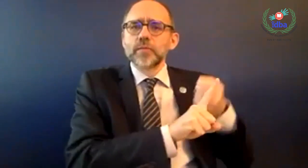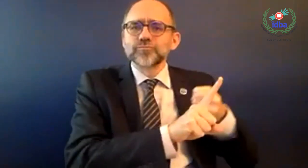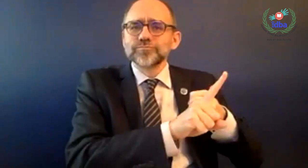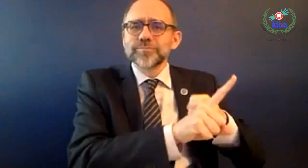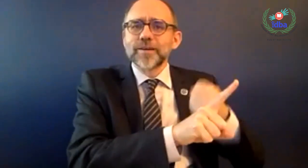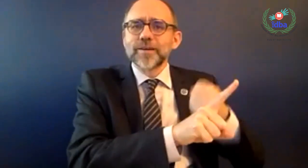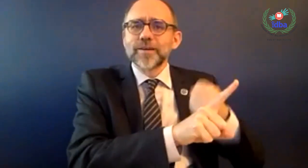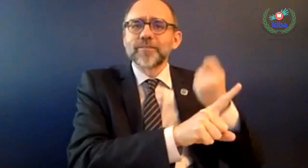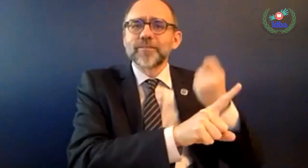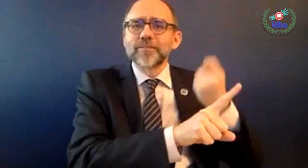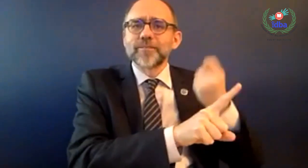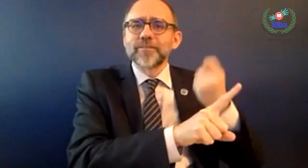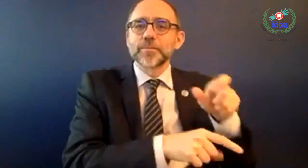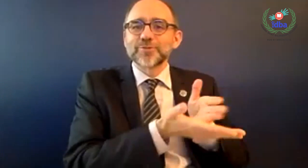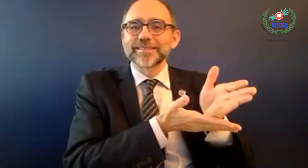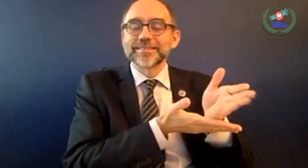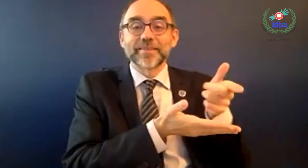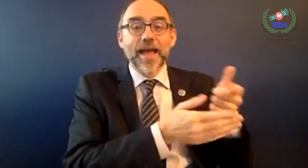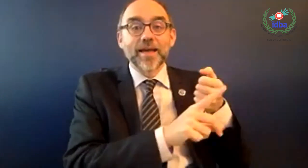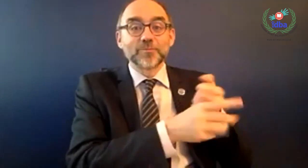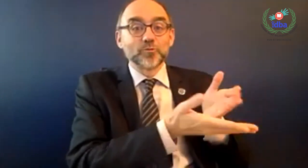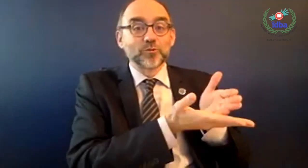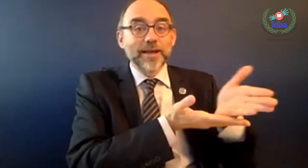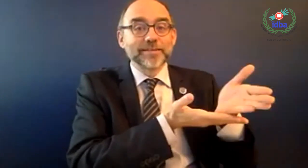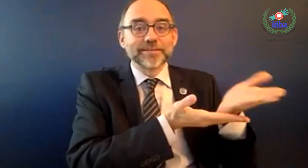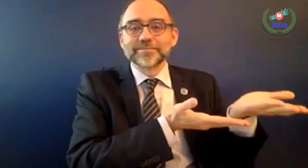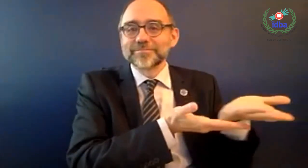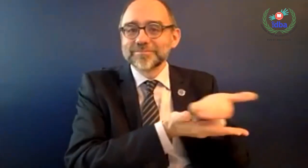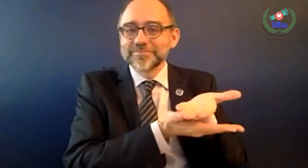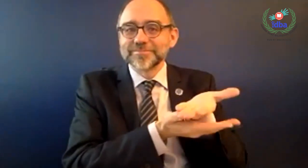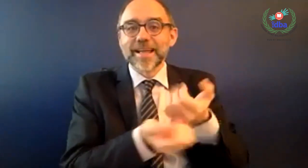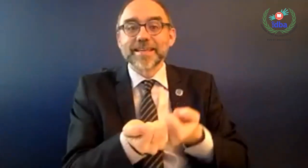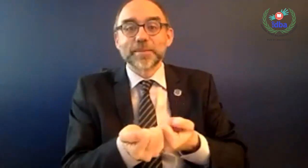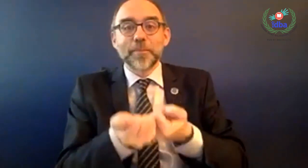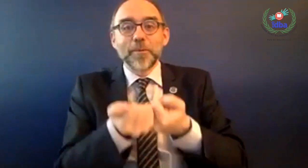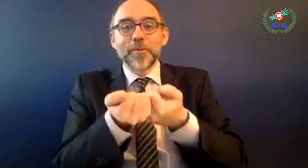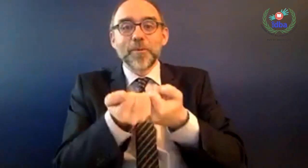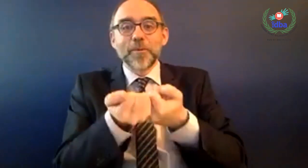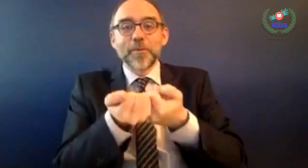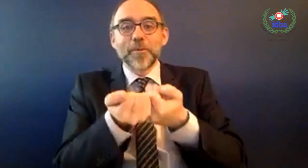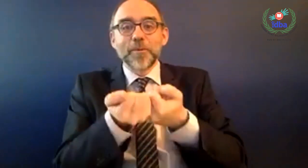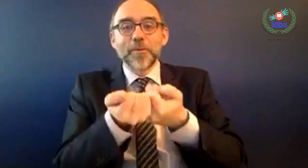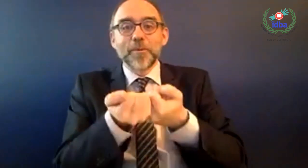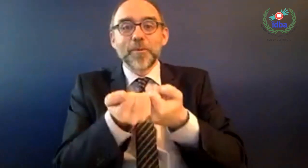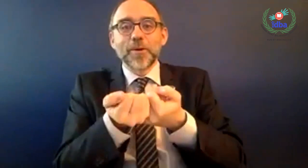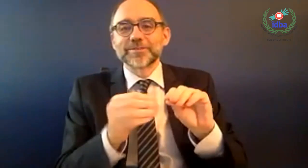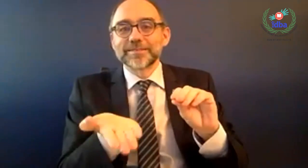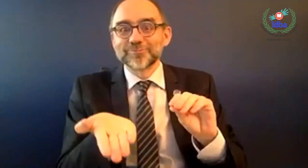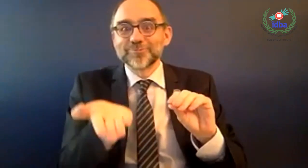So we do need to have the strong deaf community involvement and the deaf organizations involvement who